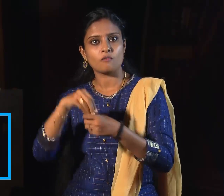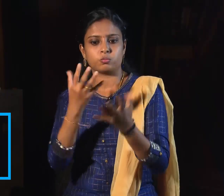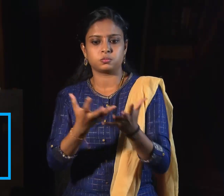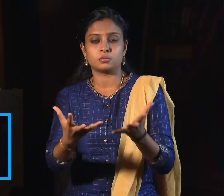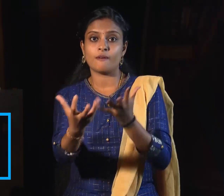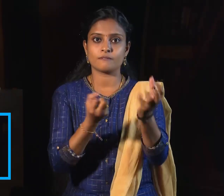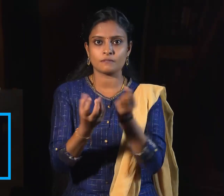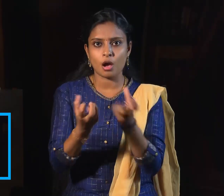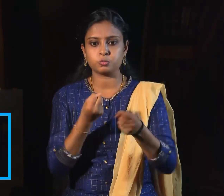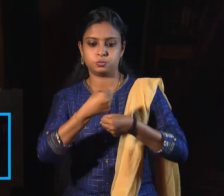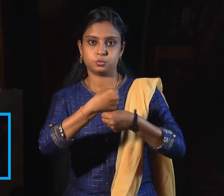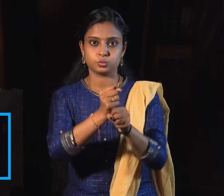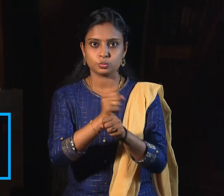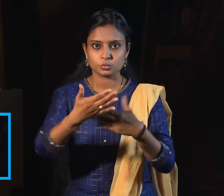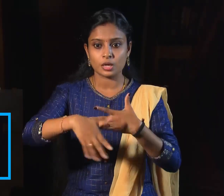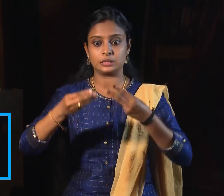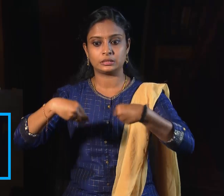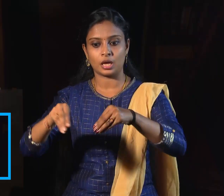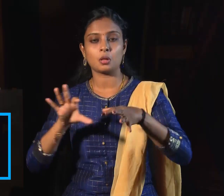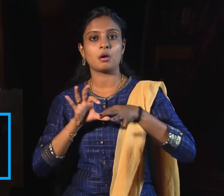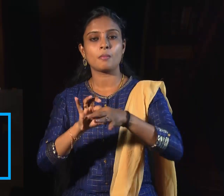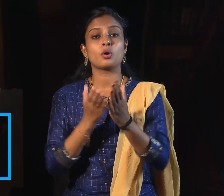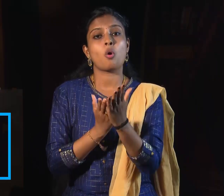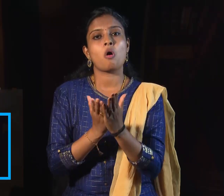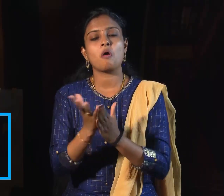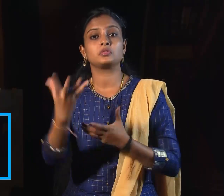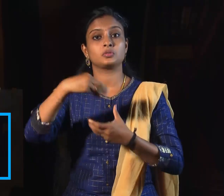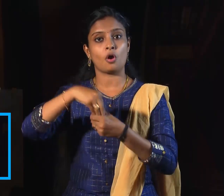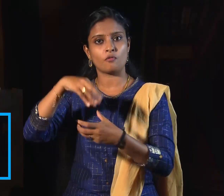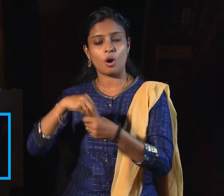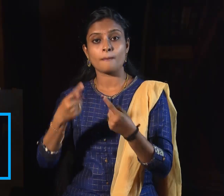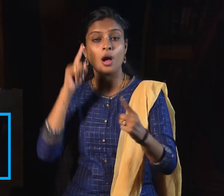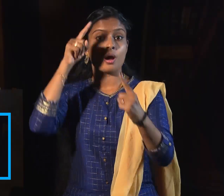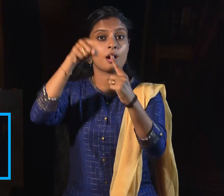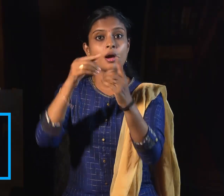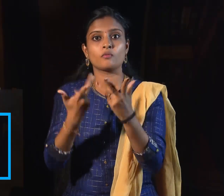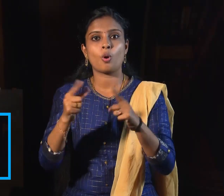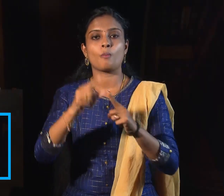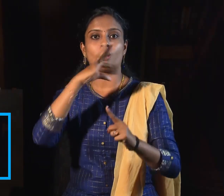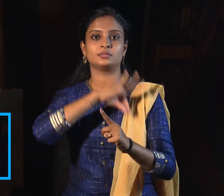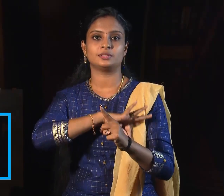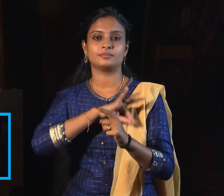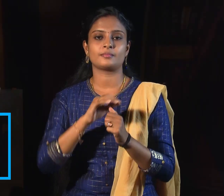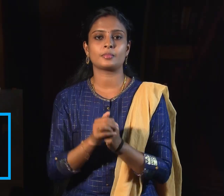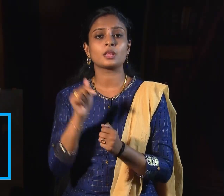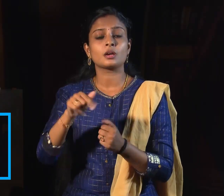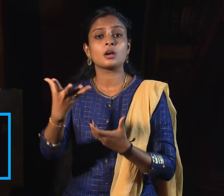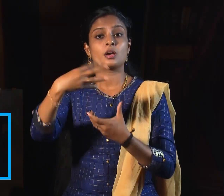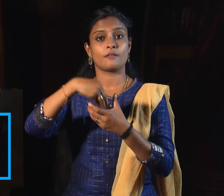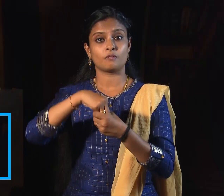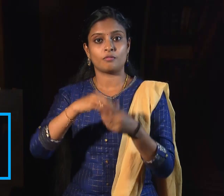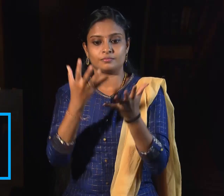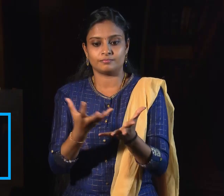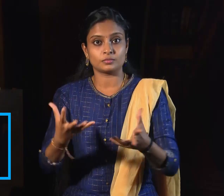purchase, production, or sales of goods and services with a view to earning profit. It involves